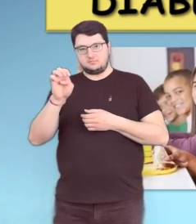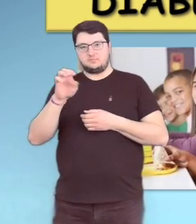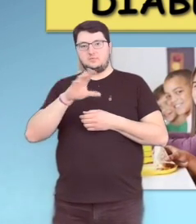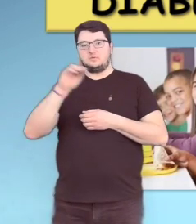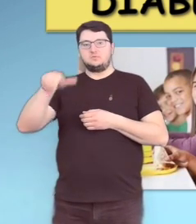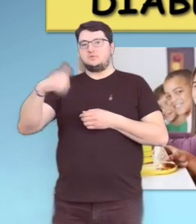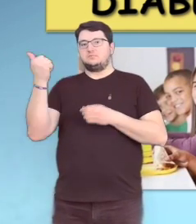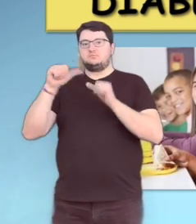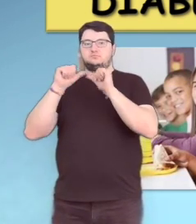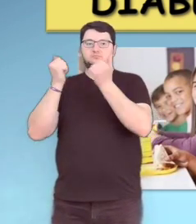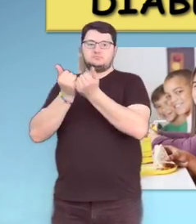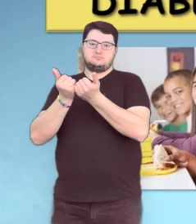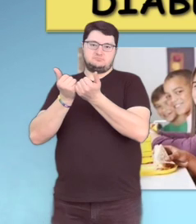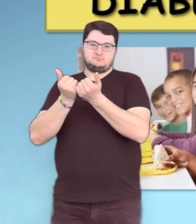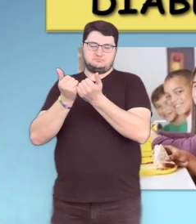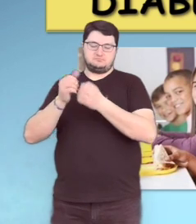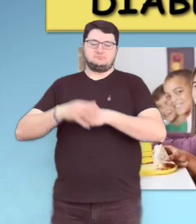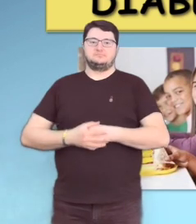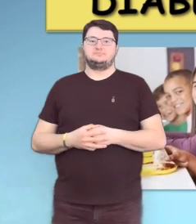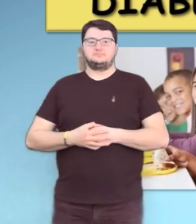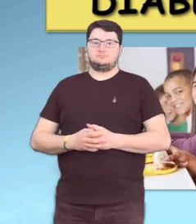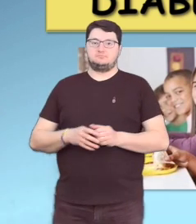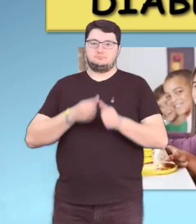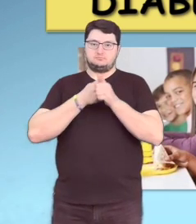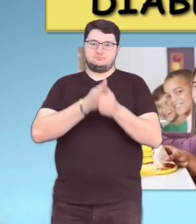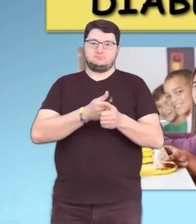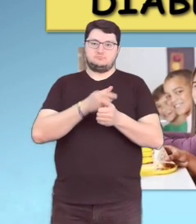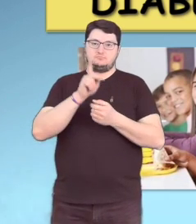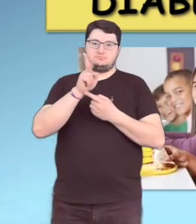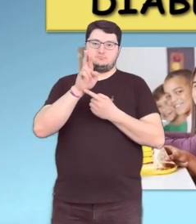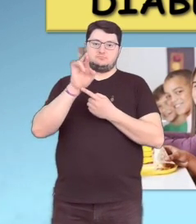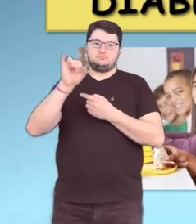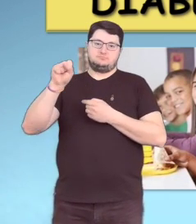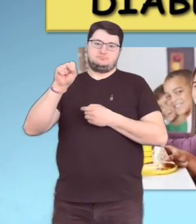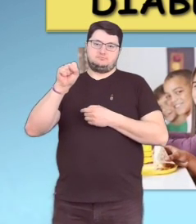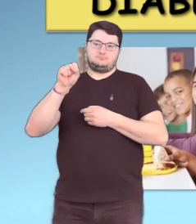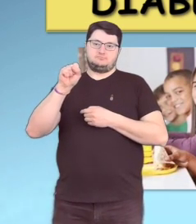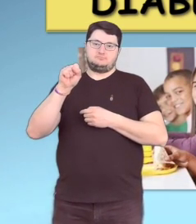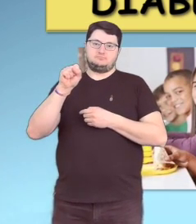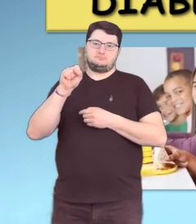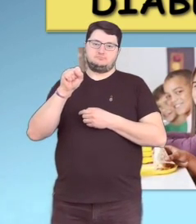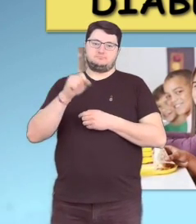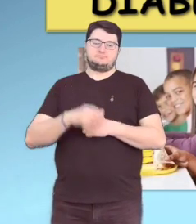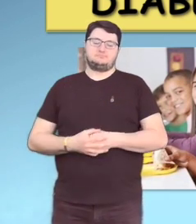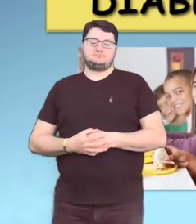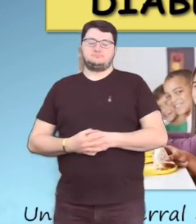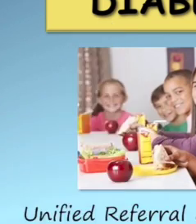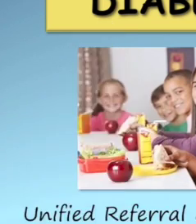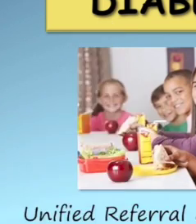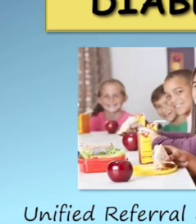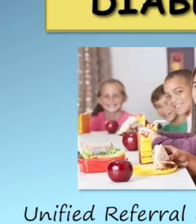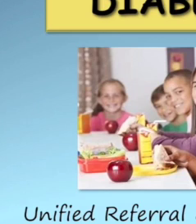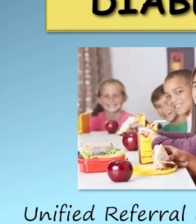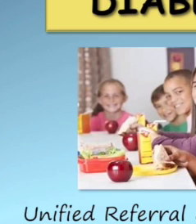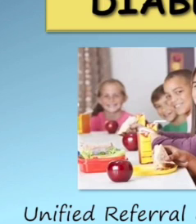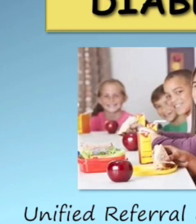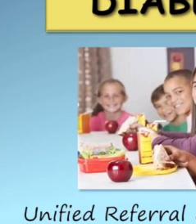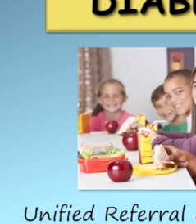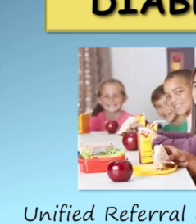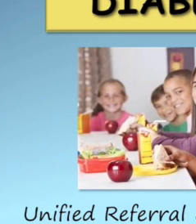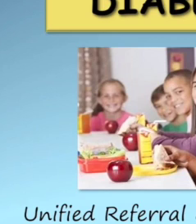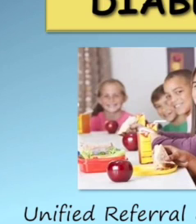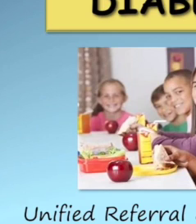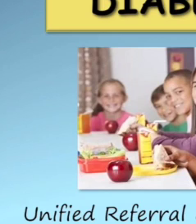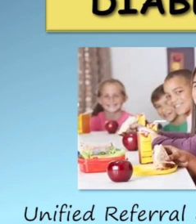agencies providing respite. It is based on the standard material produced by the Unified Referral and